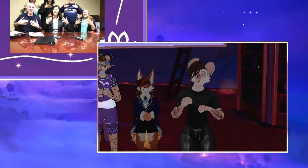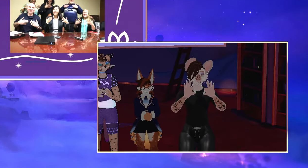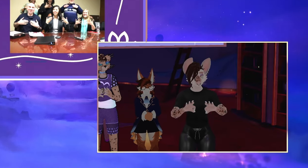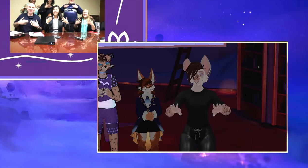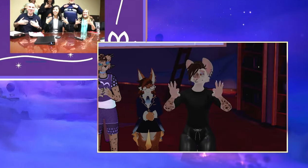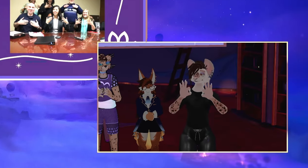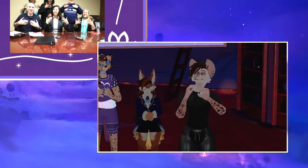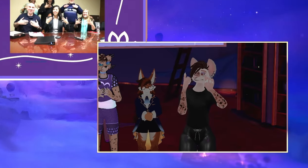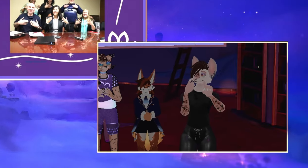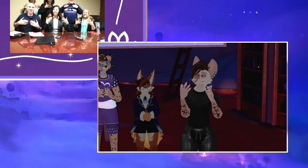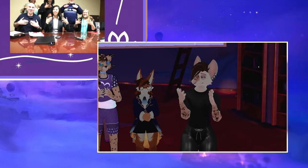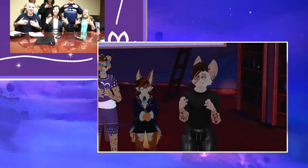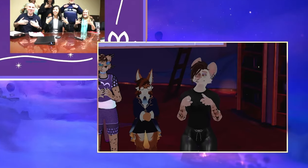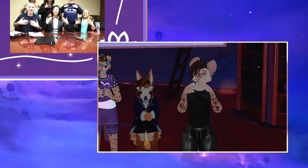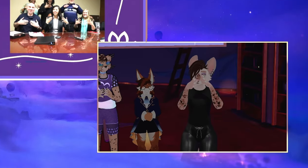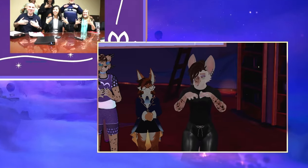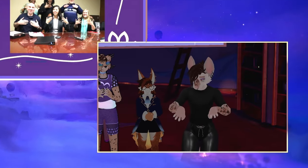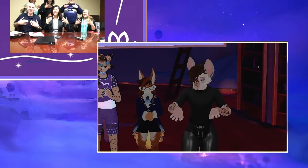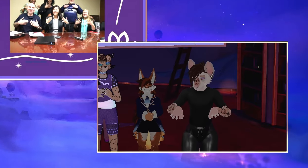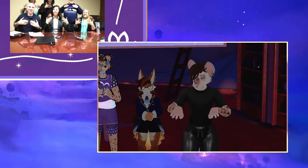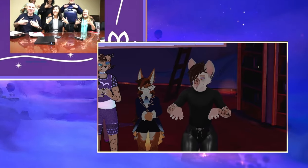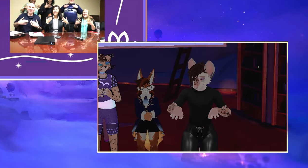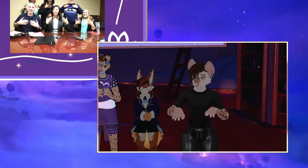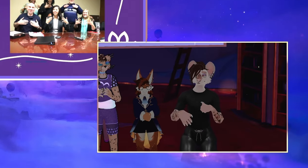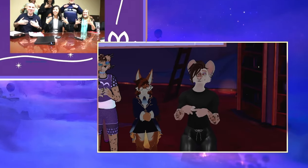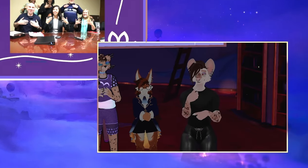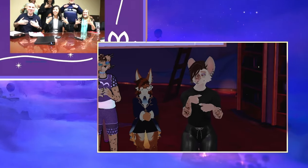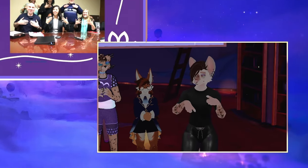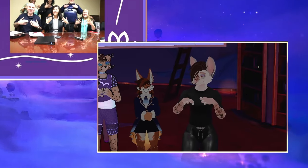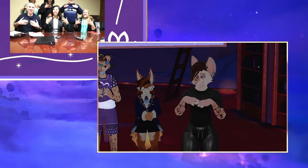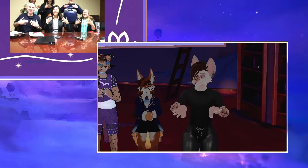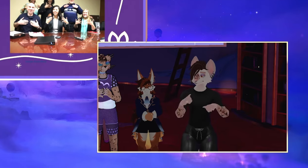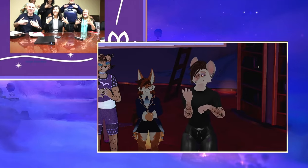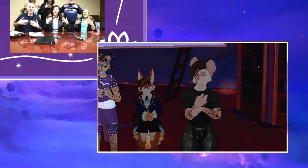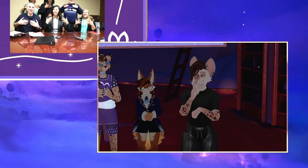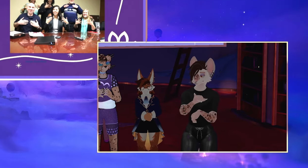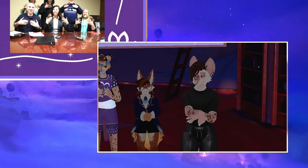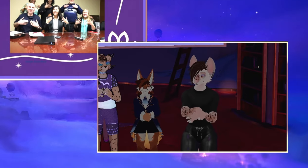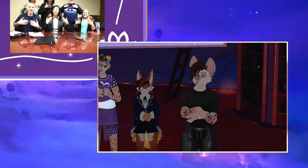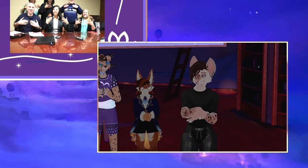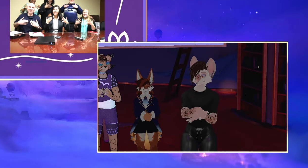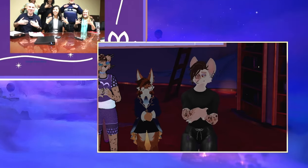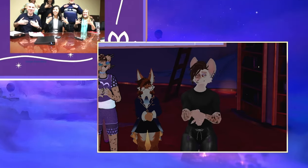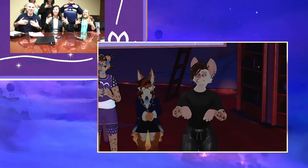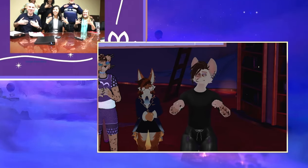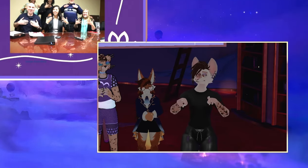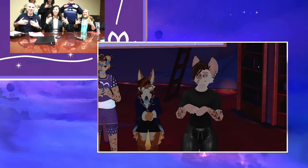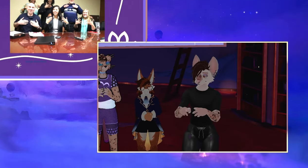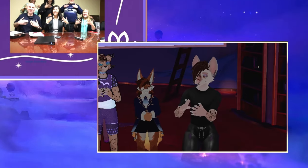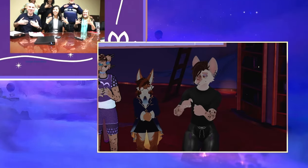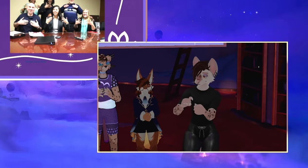culture, about the use of sign language, the use of modified English, being